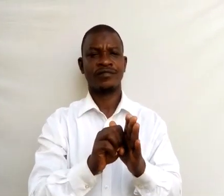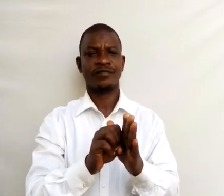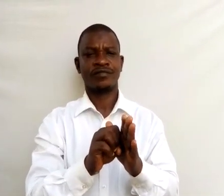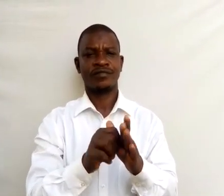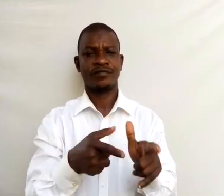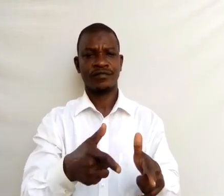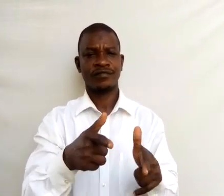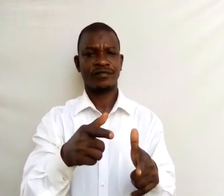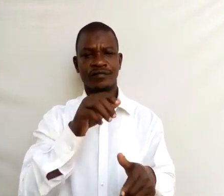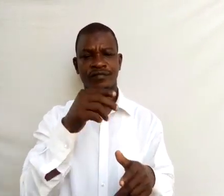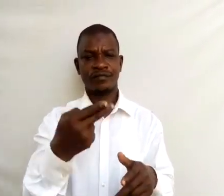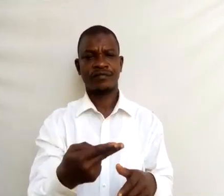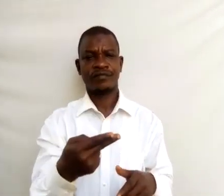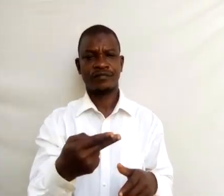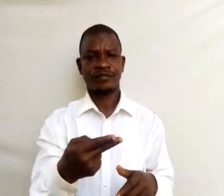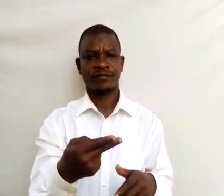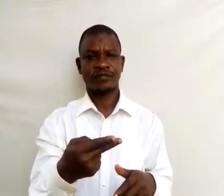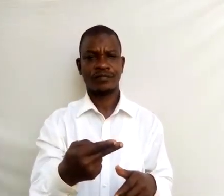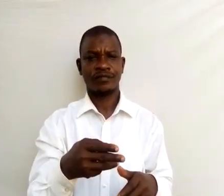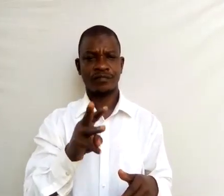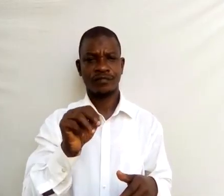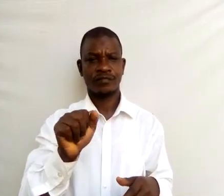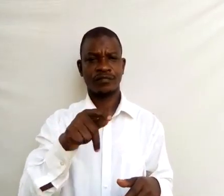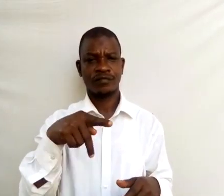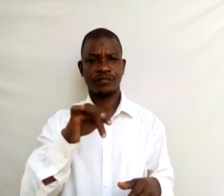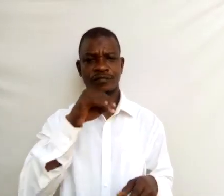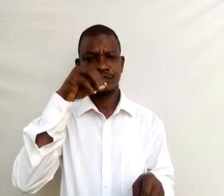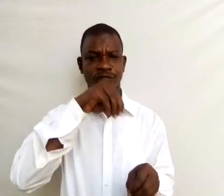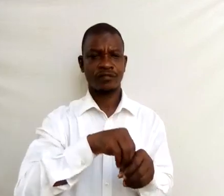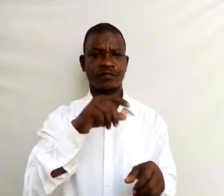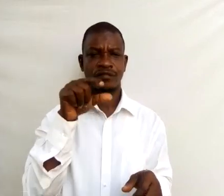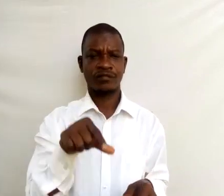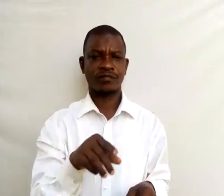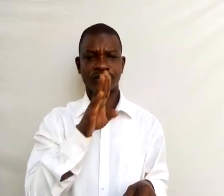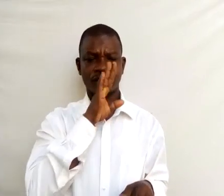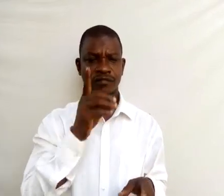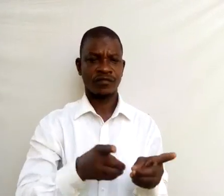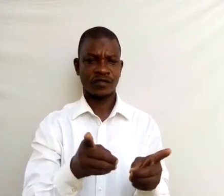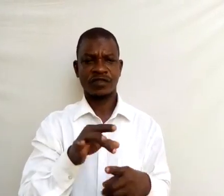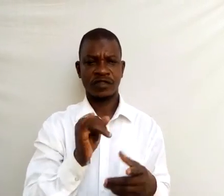let H maps P into Q be defined by the figure